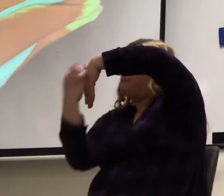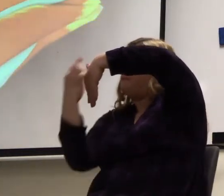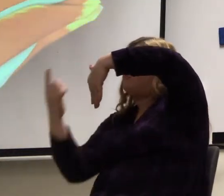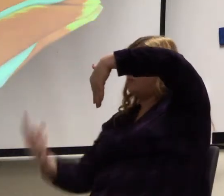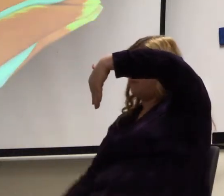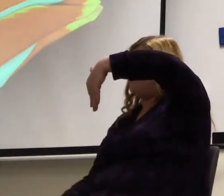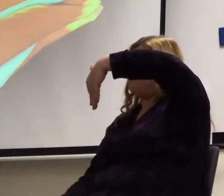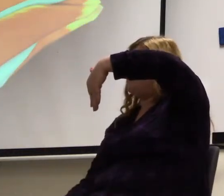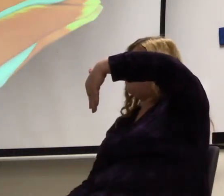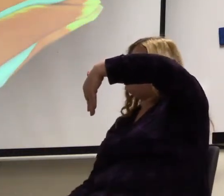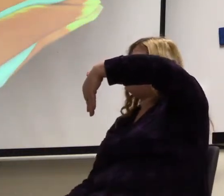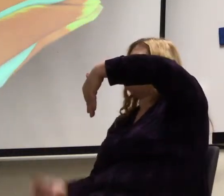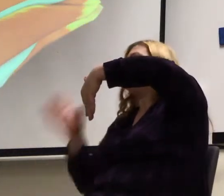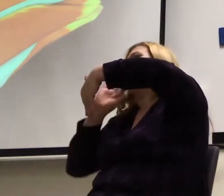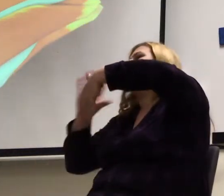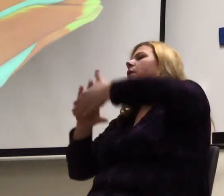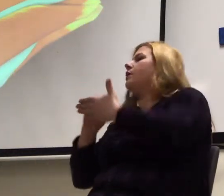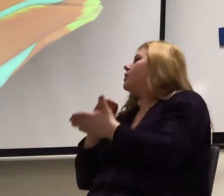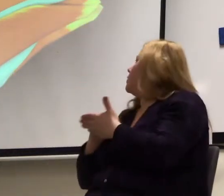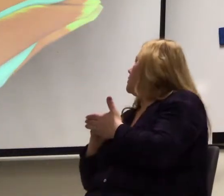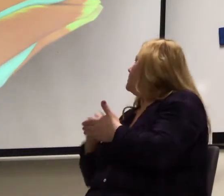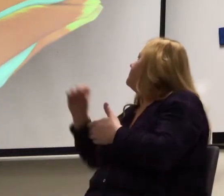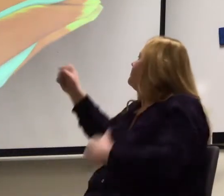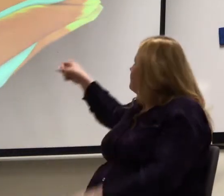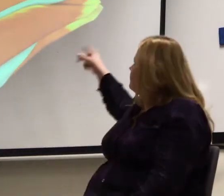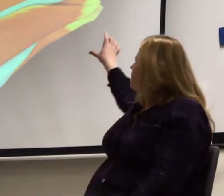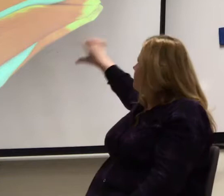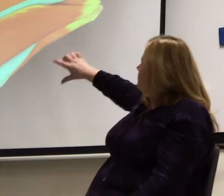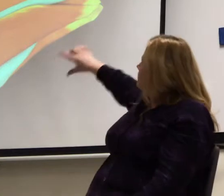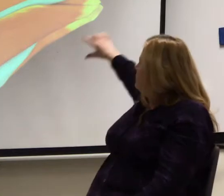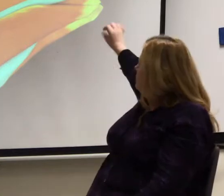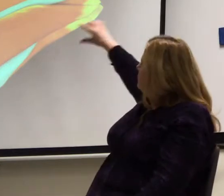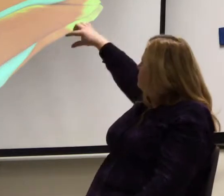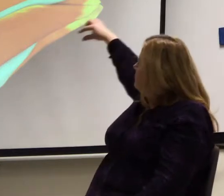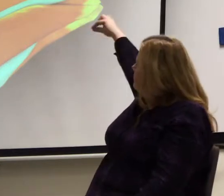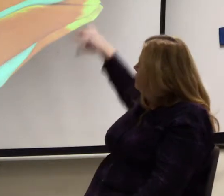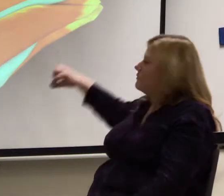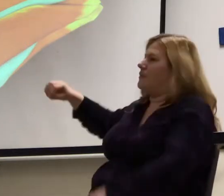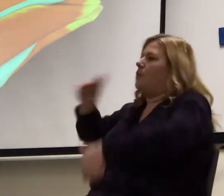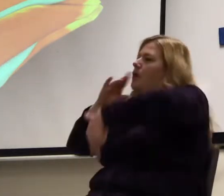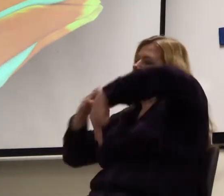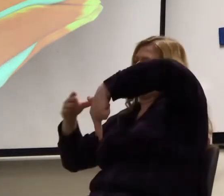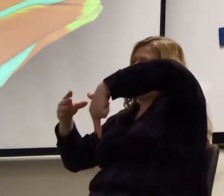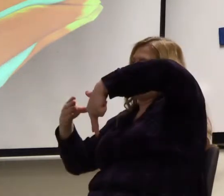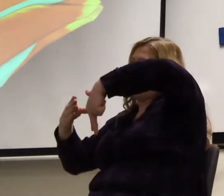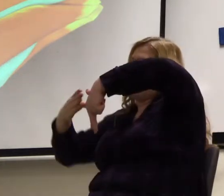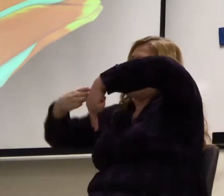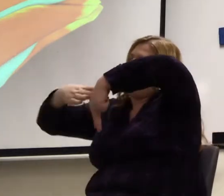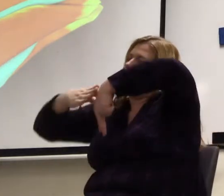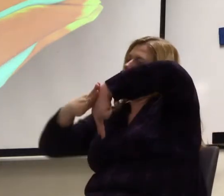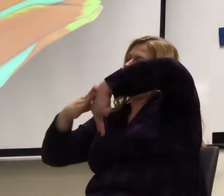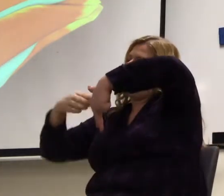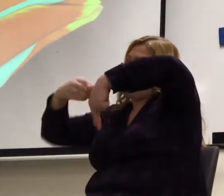We'll learn those muscles as, well, for infraspinous fossa, the muscle in there is